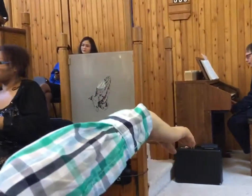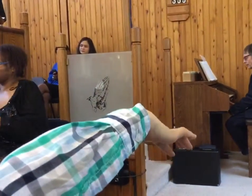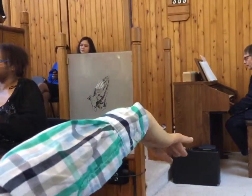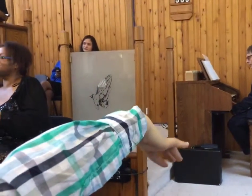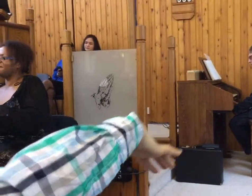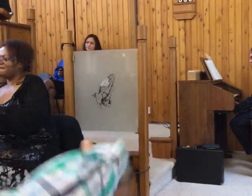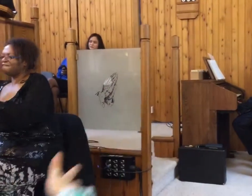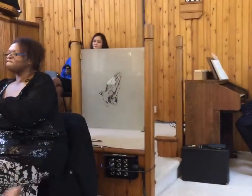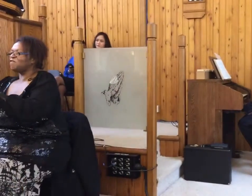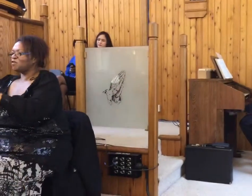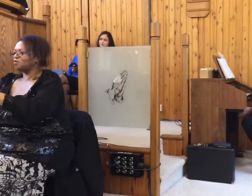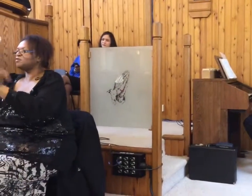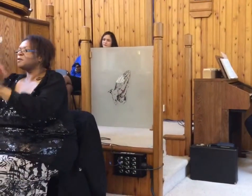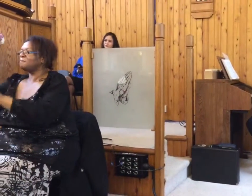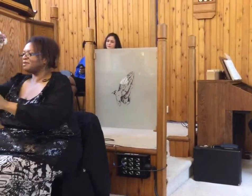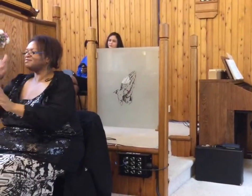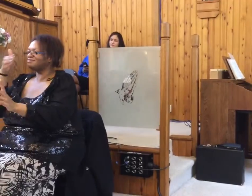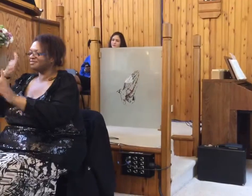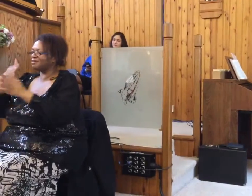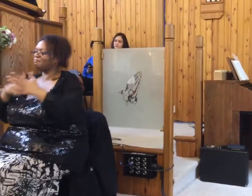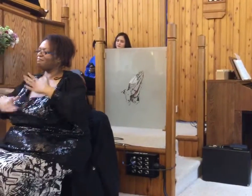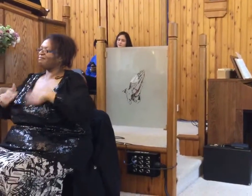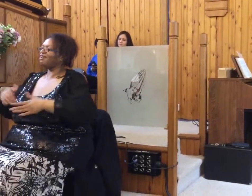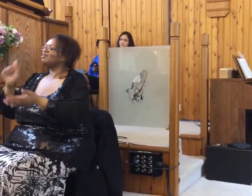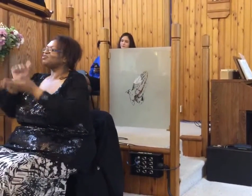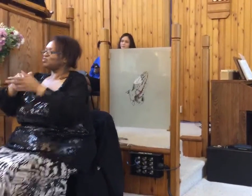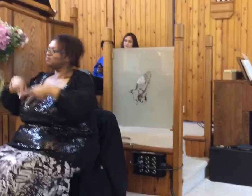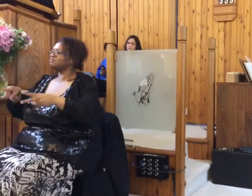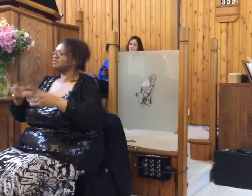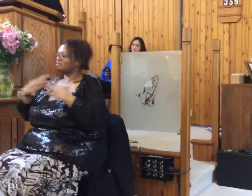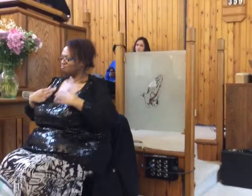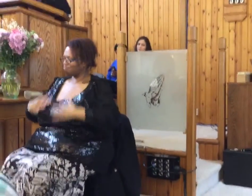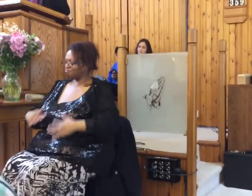going to come and follow this person. If you're not a person of a good conduct,